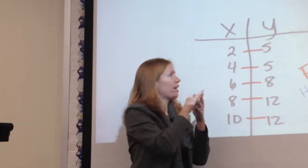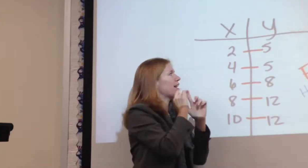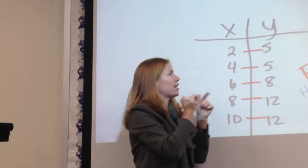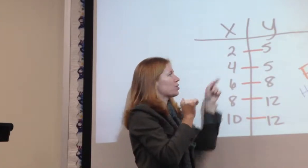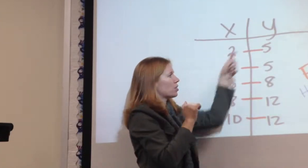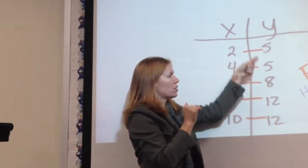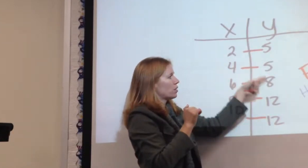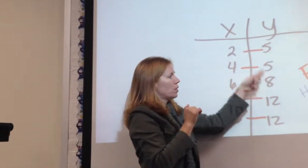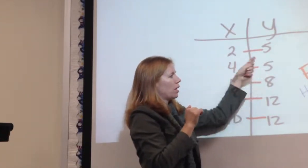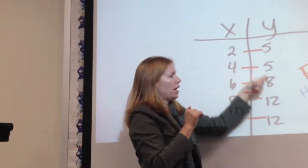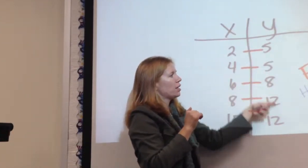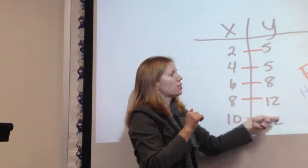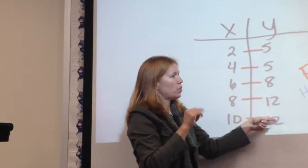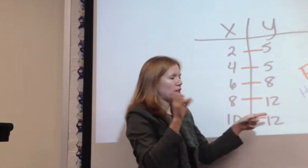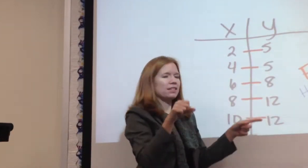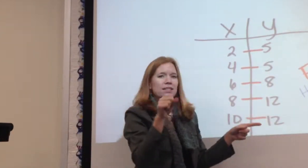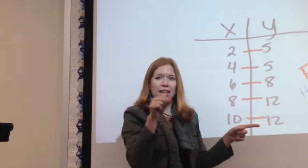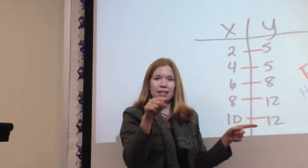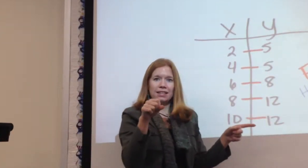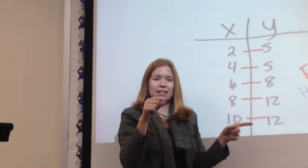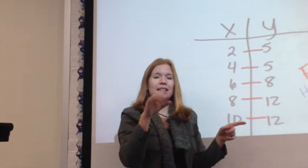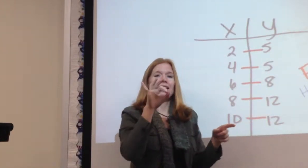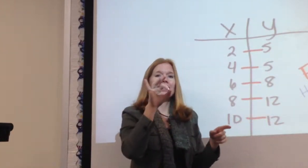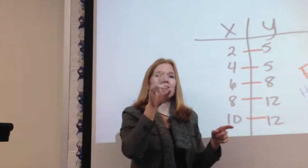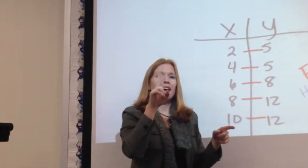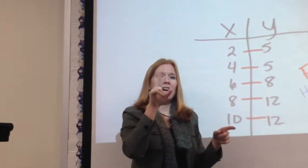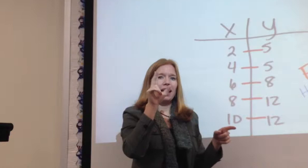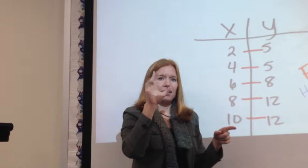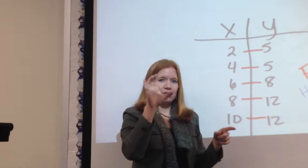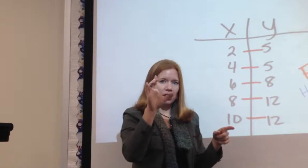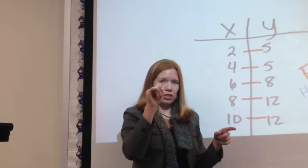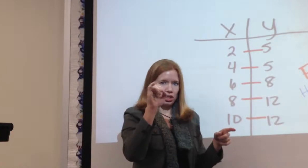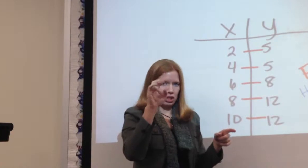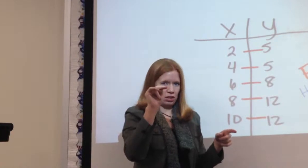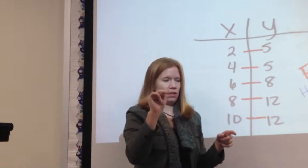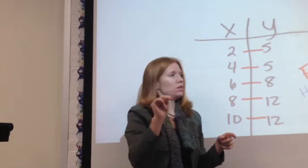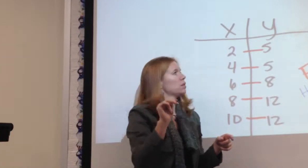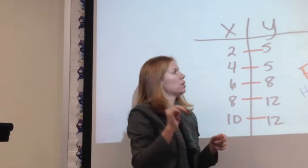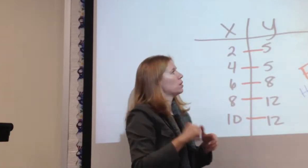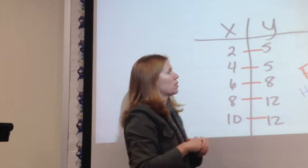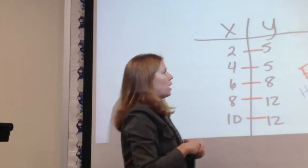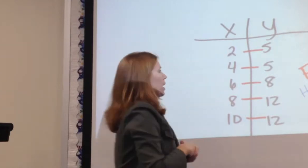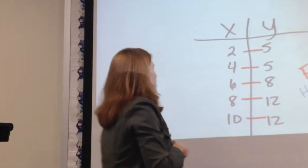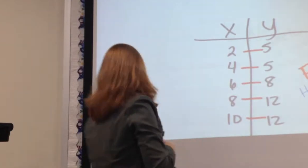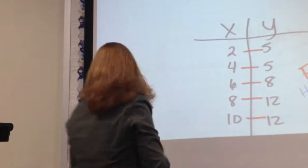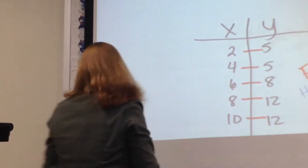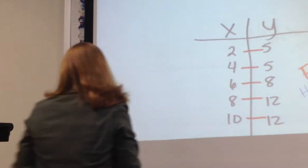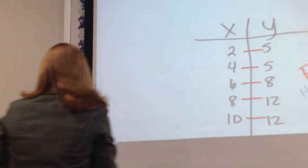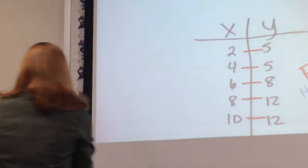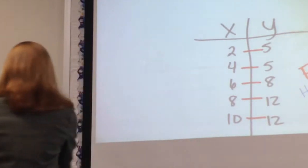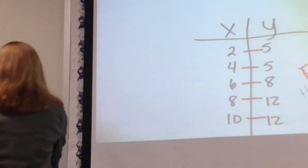that answer. Okay? So this, yes, this is a function. Okay?